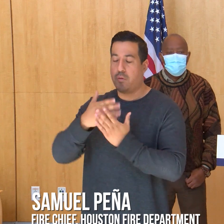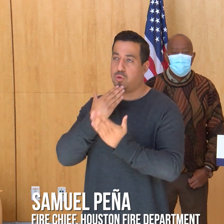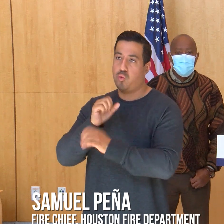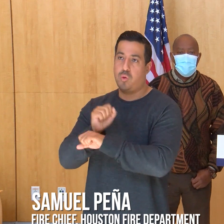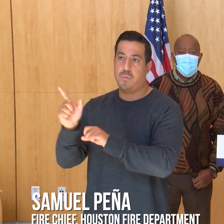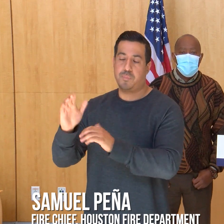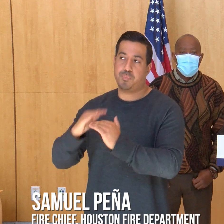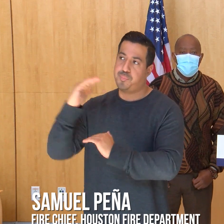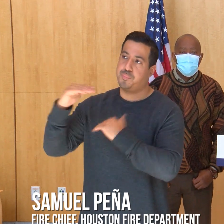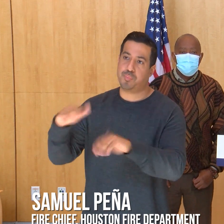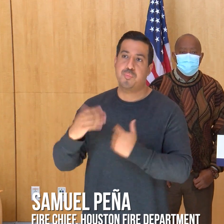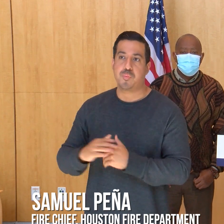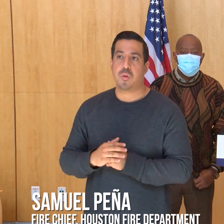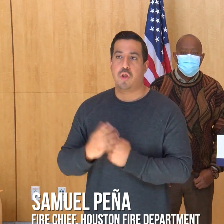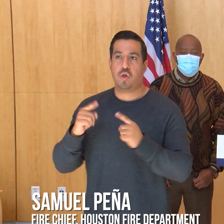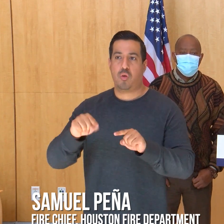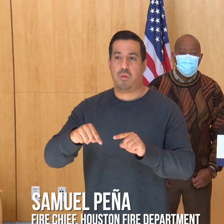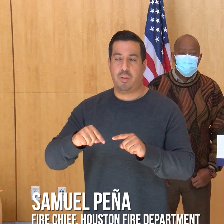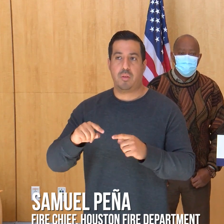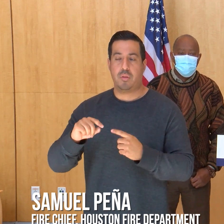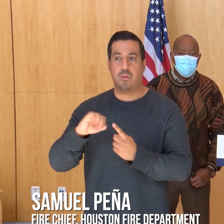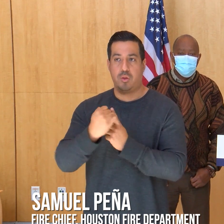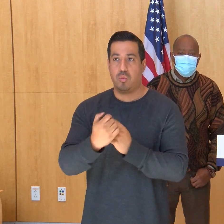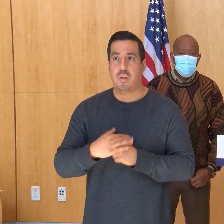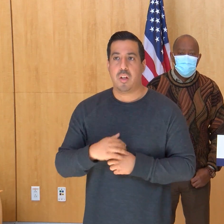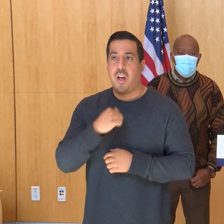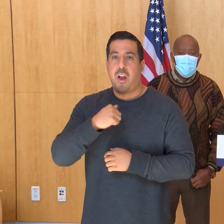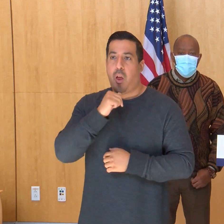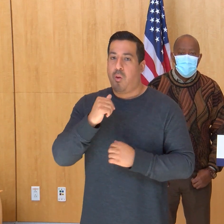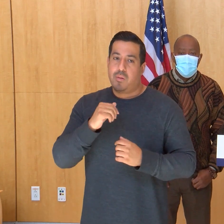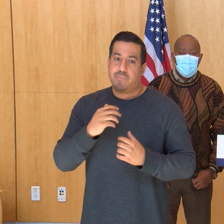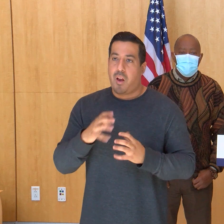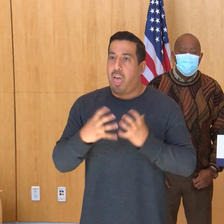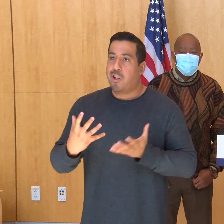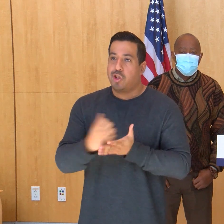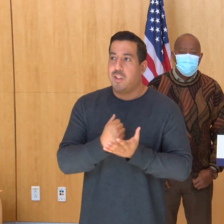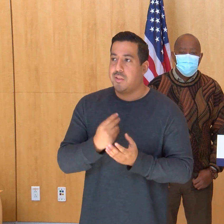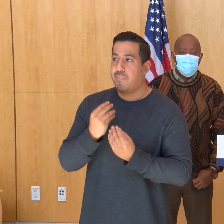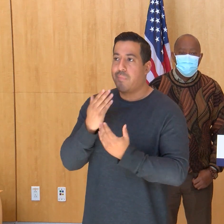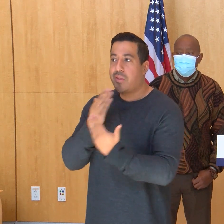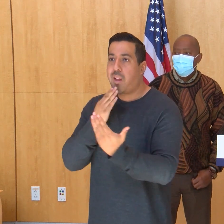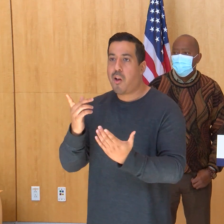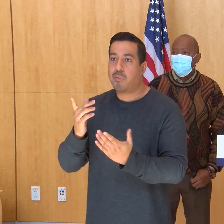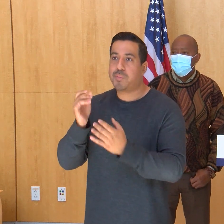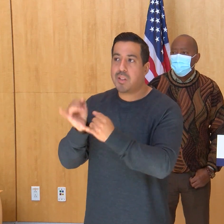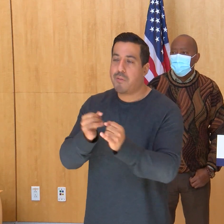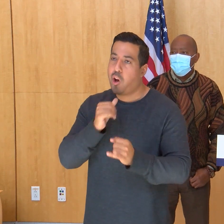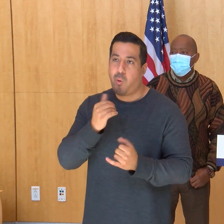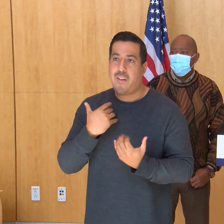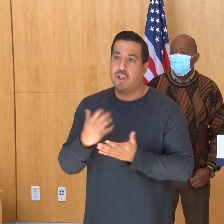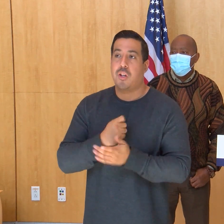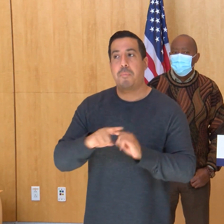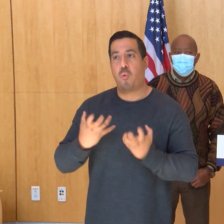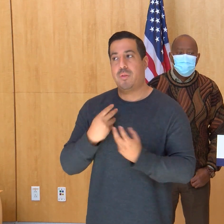been doing throughout this crisis. I don't get a chance to thank them individually and personally, but to them,